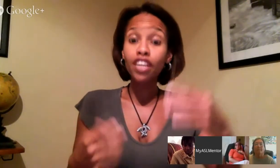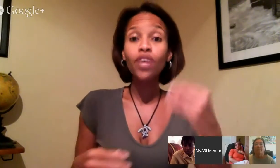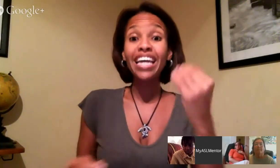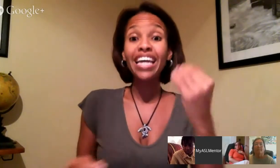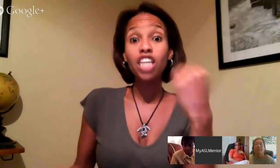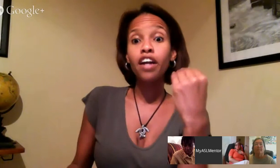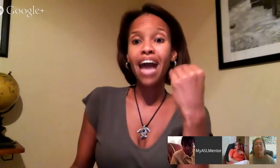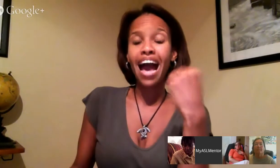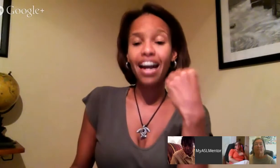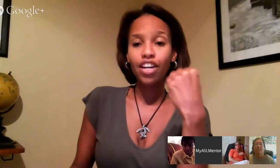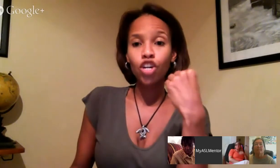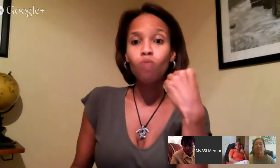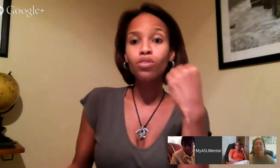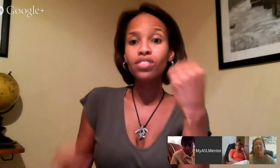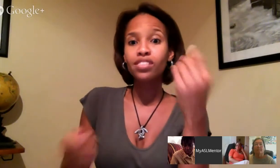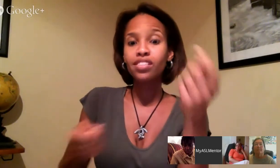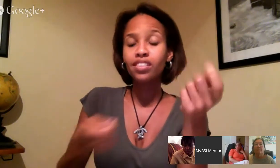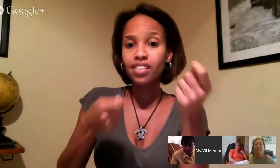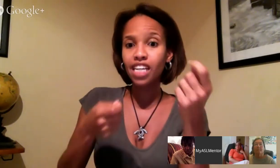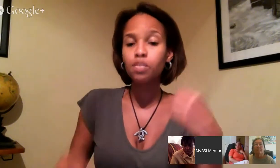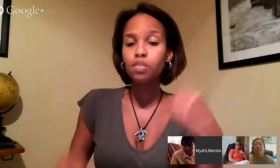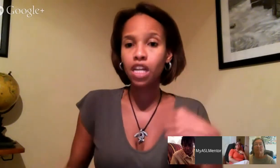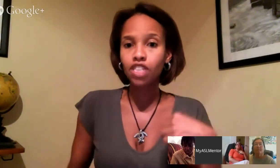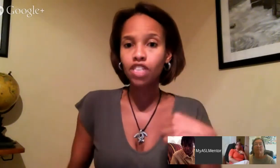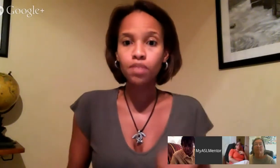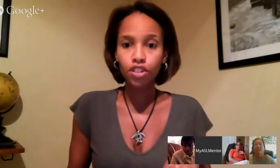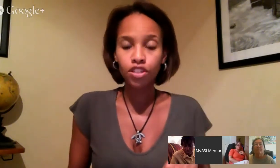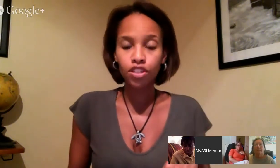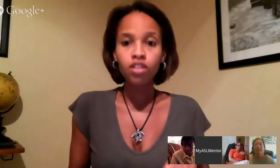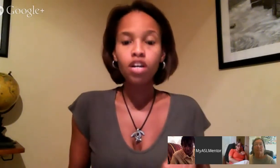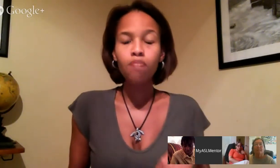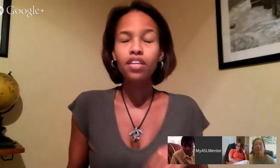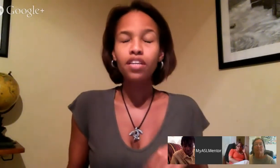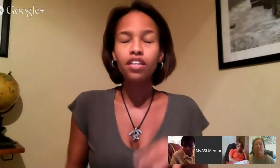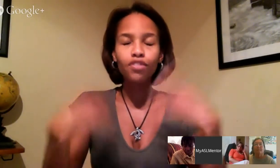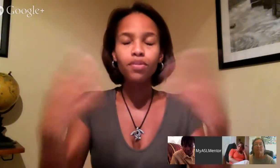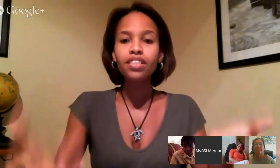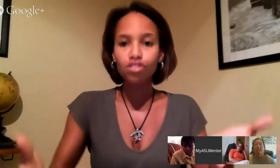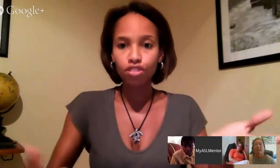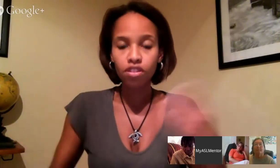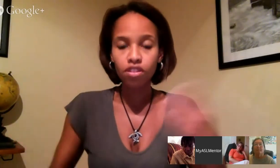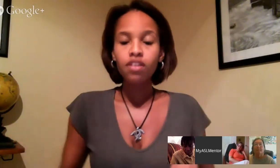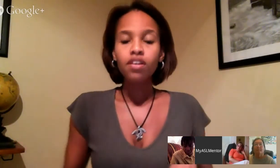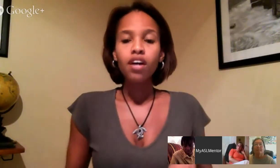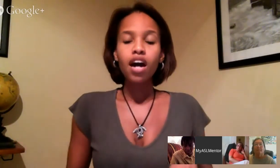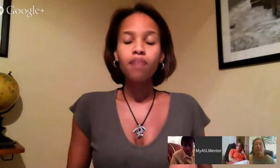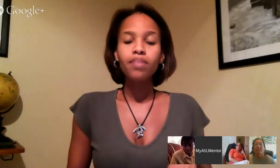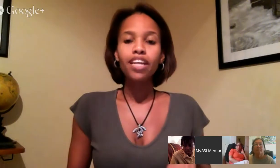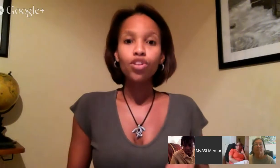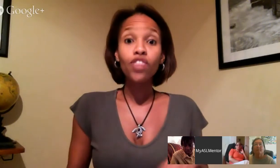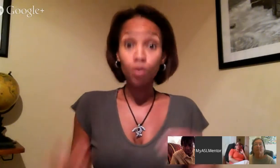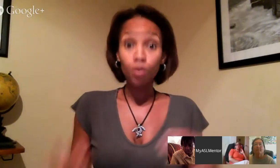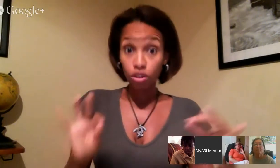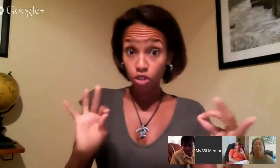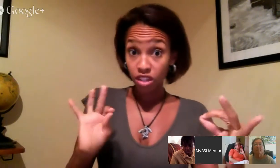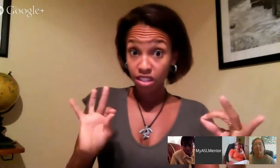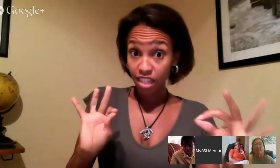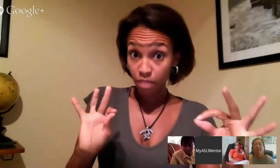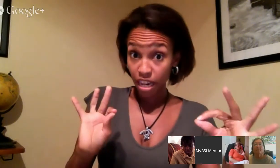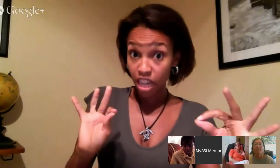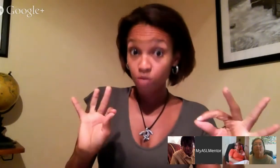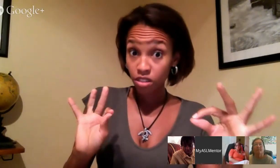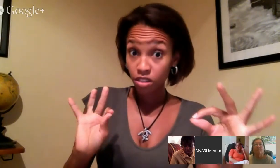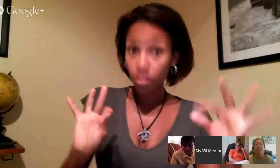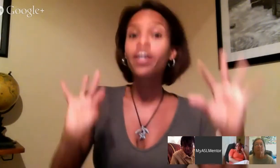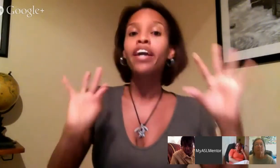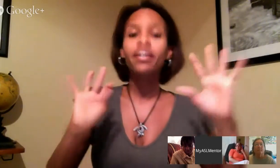for a nod back. You're almost soliciting a response from the speaker, from the listener, letting you know that we're on the same